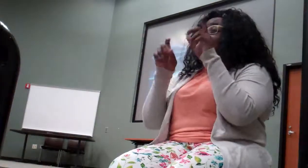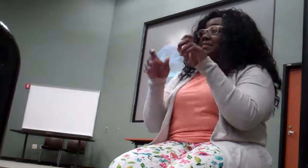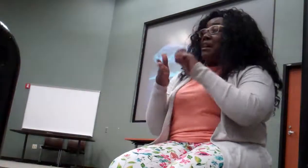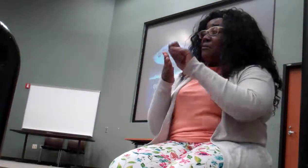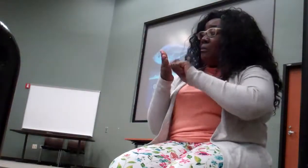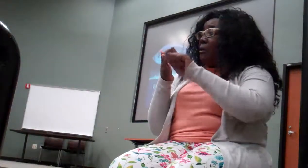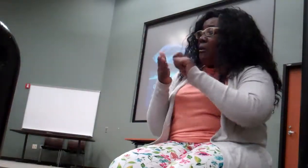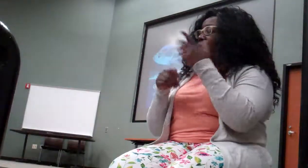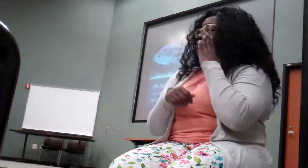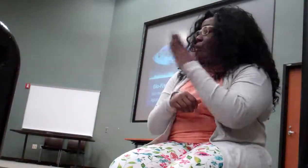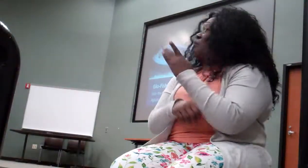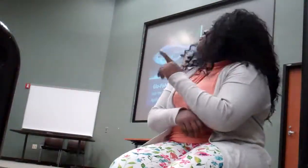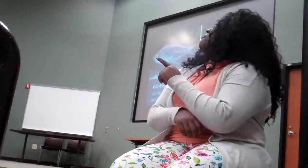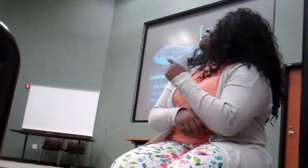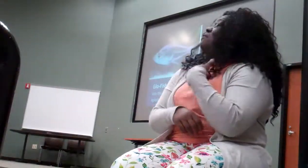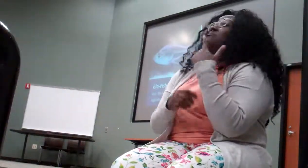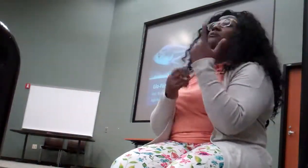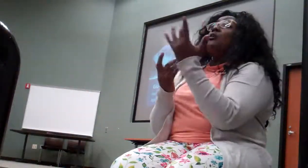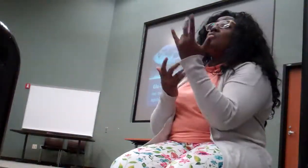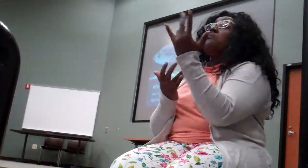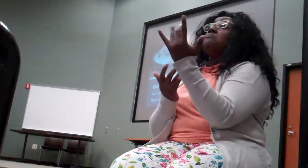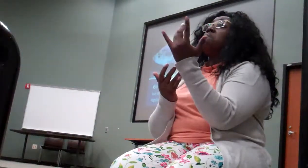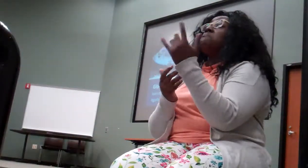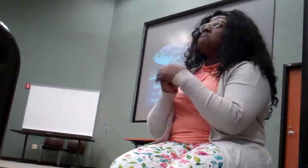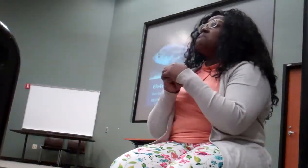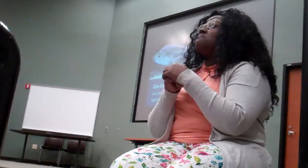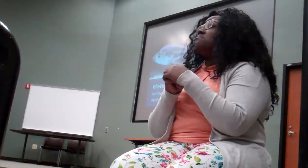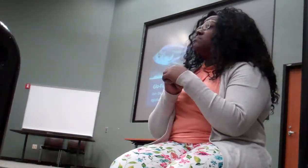I'll wait for y'all.